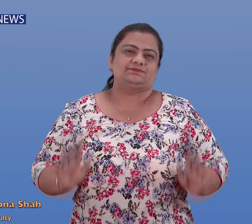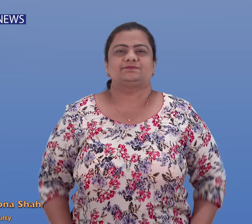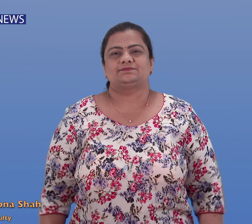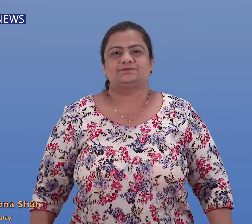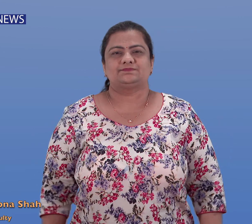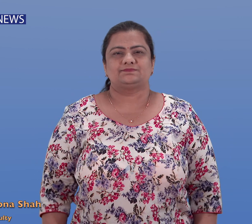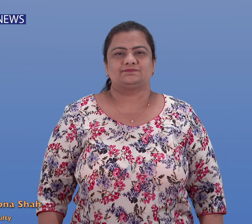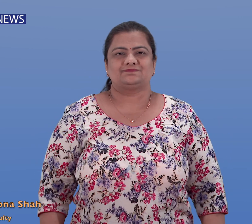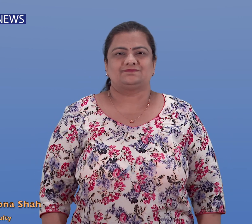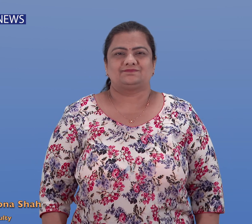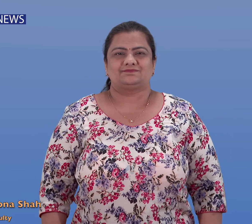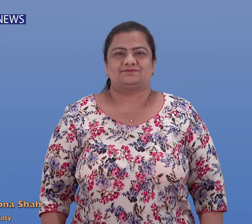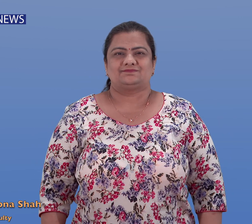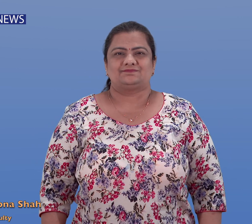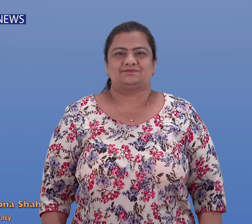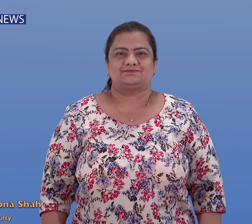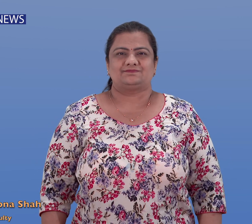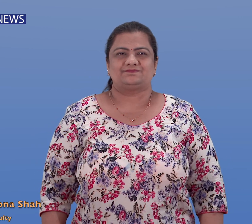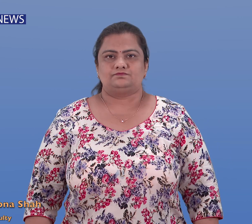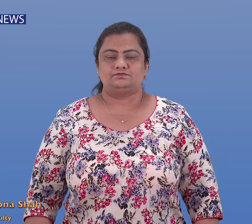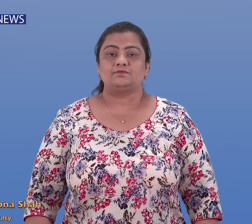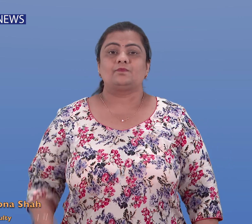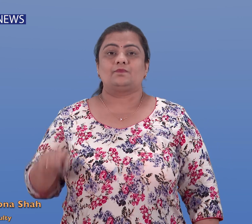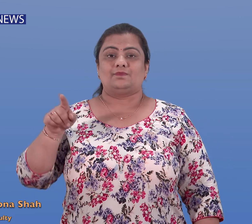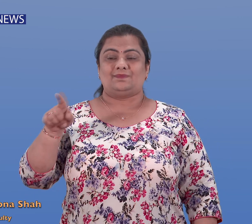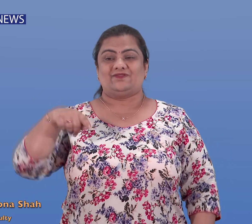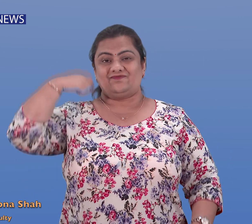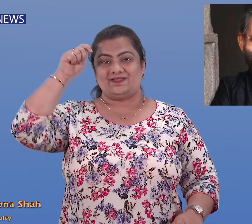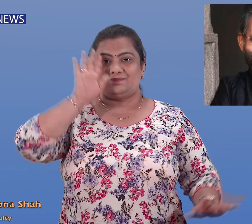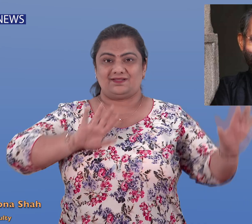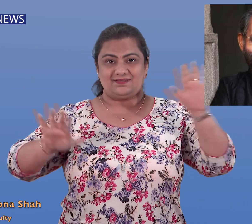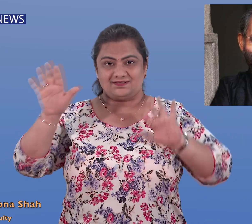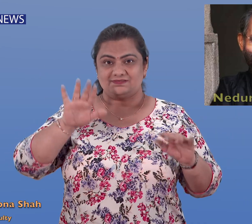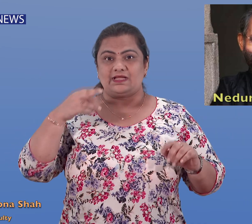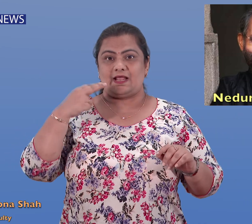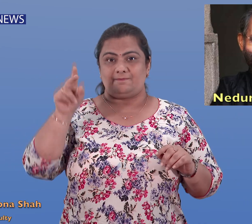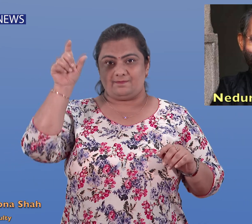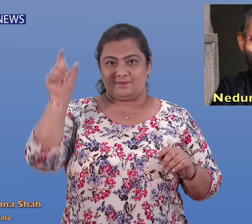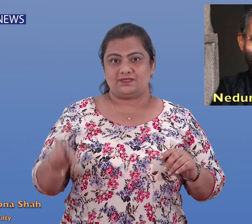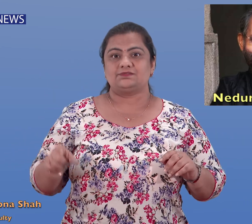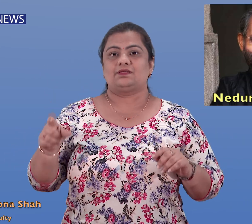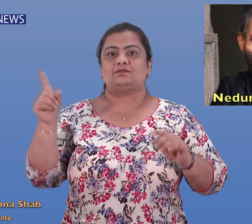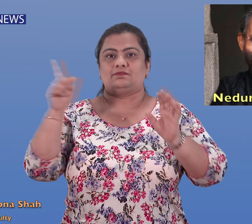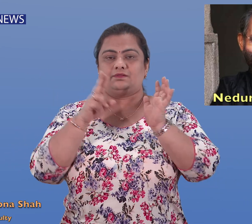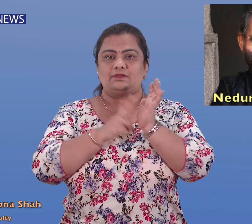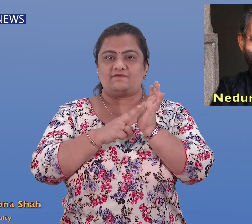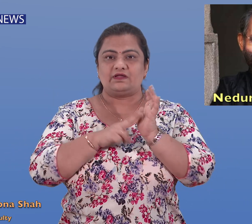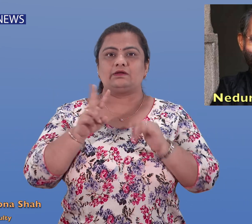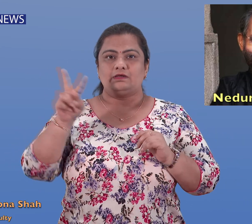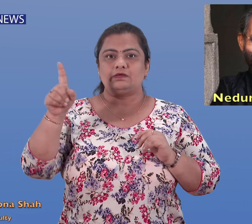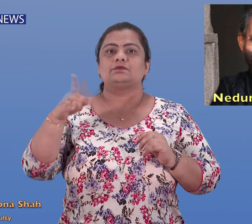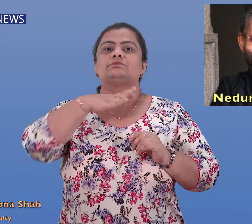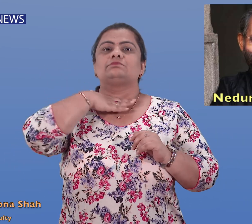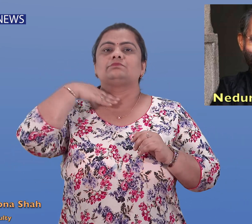junior batches will also be discussed in the meeting. Legendary actor Nedumudi Venu passed away because